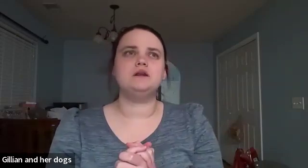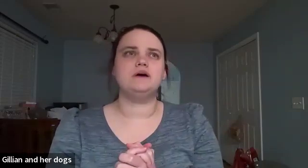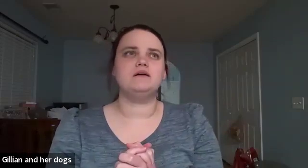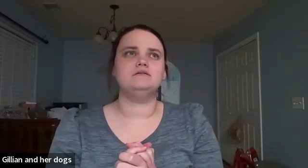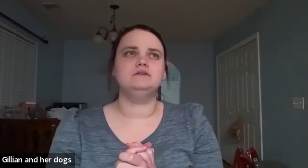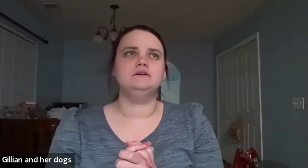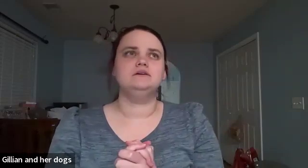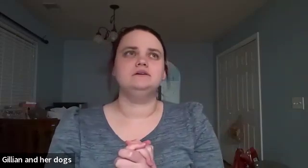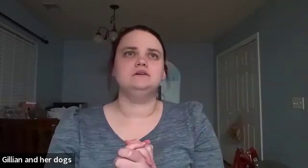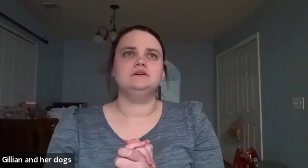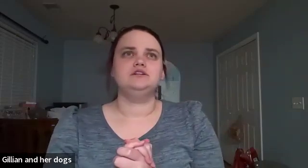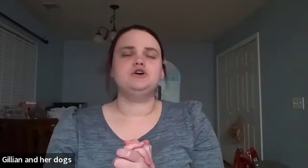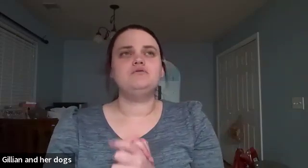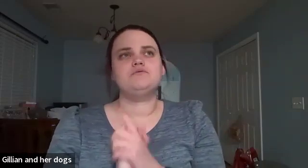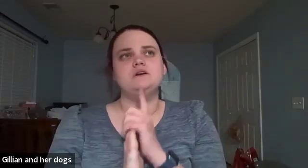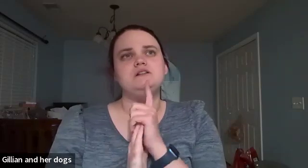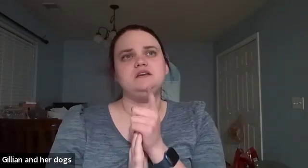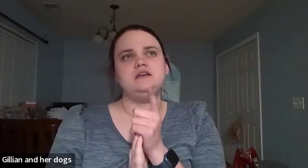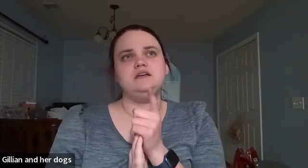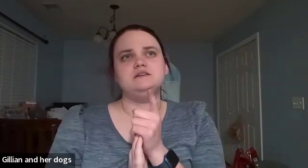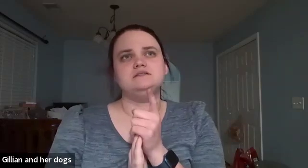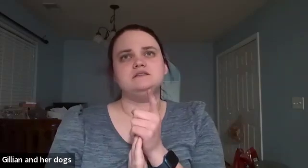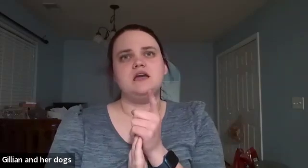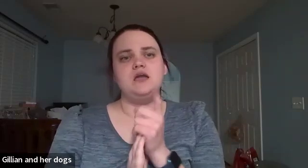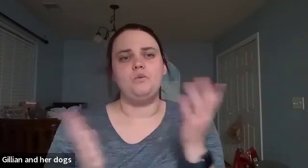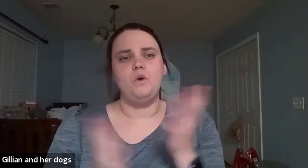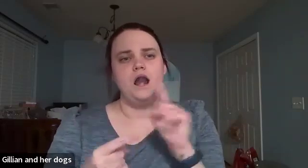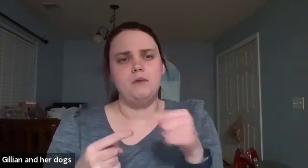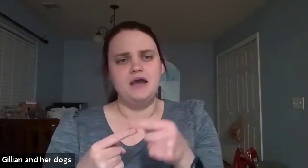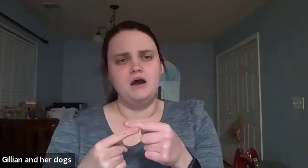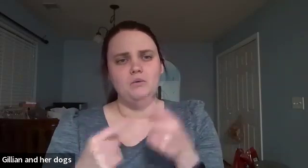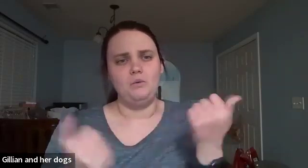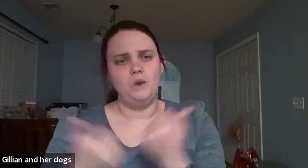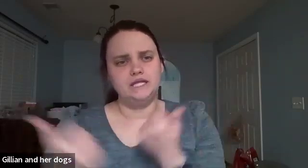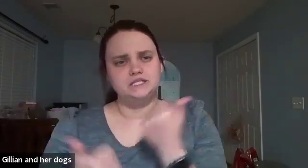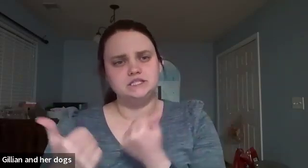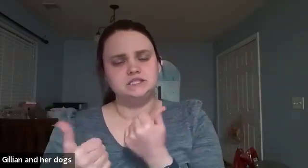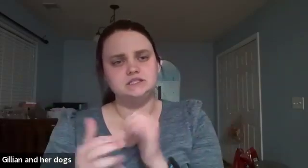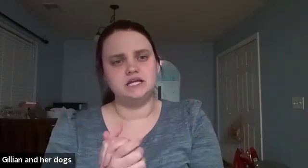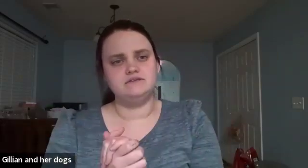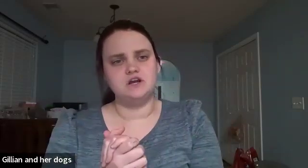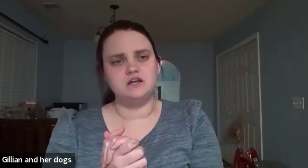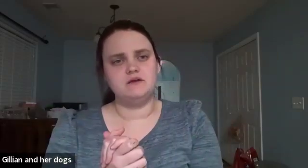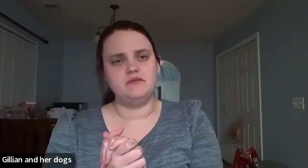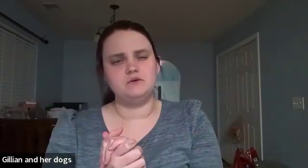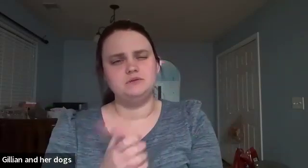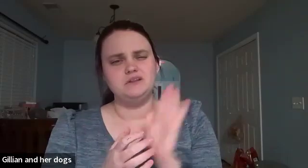what about, you don't really say what about which. Like if you're talking about that word, you'd be